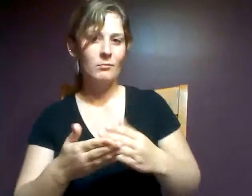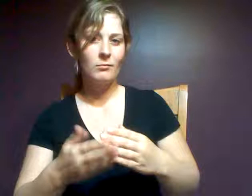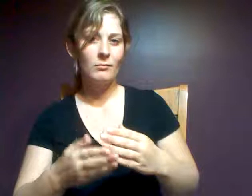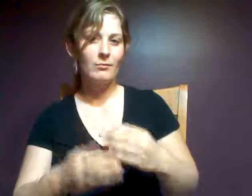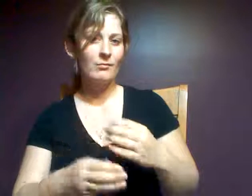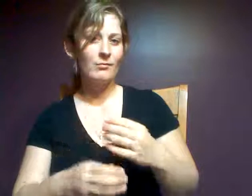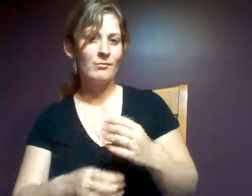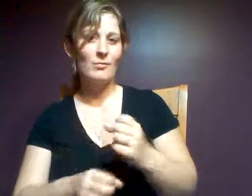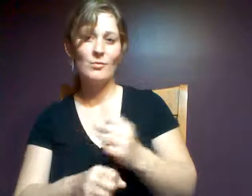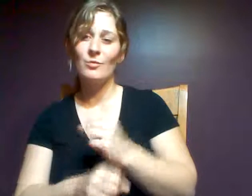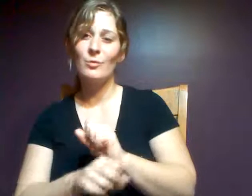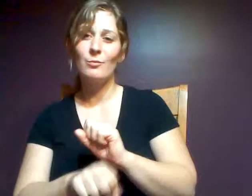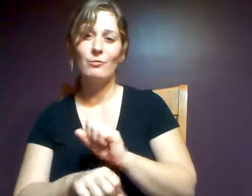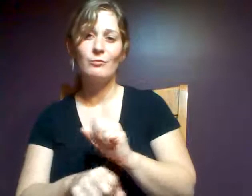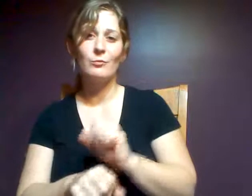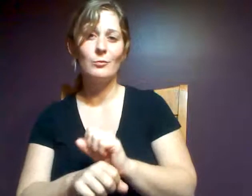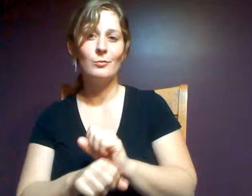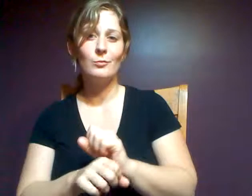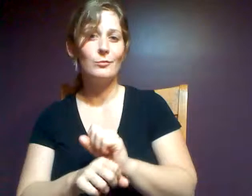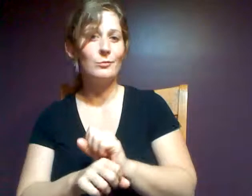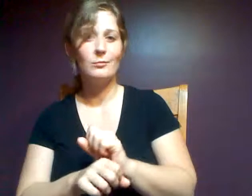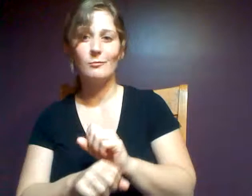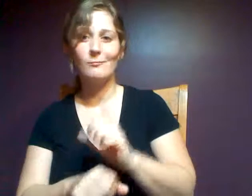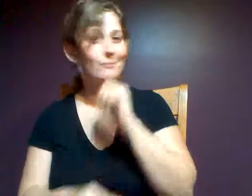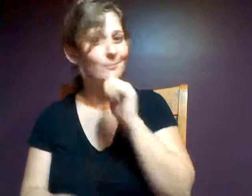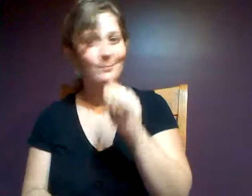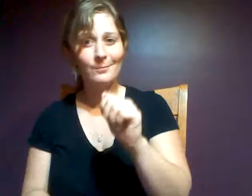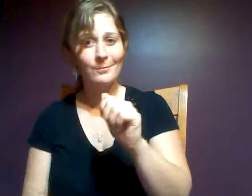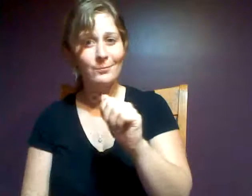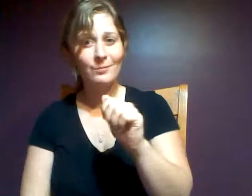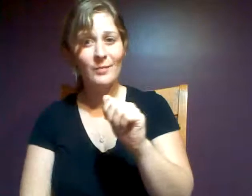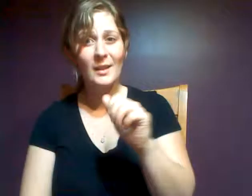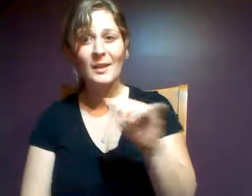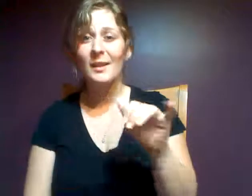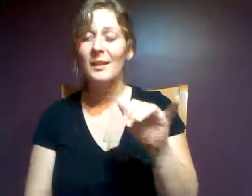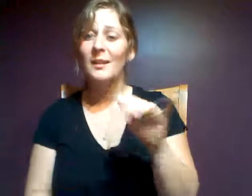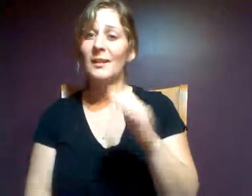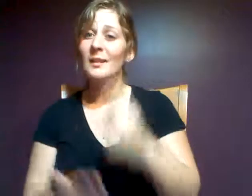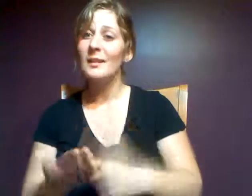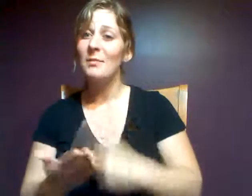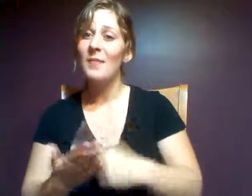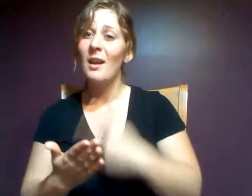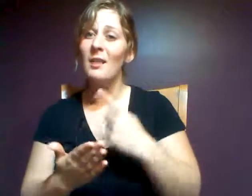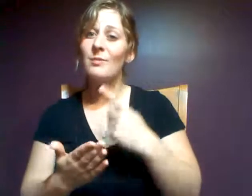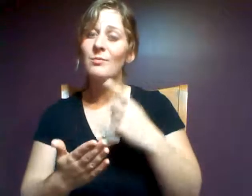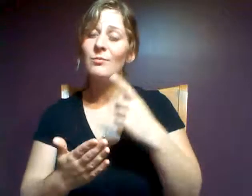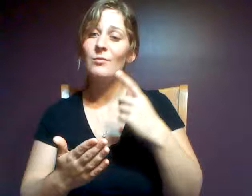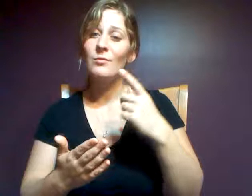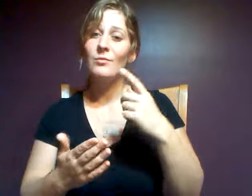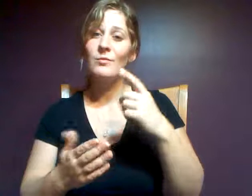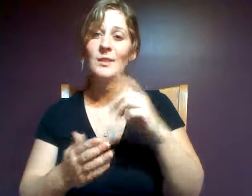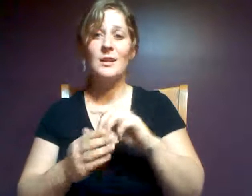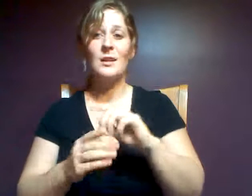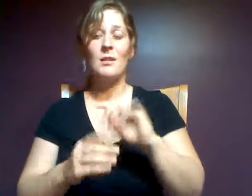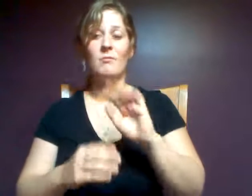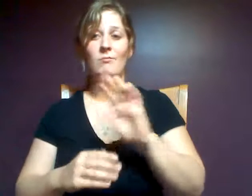inadvertently actually making the situation worse. So we need to make damn sure that the programs that our kids are